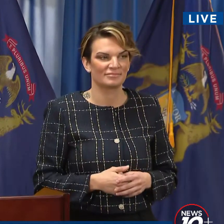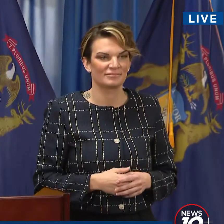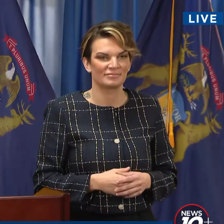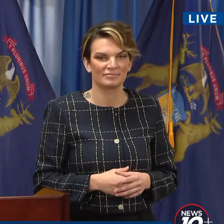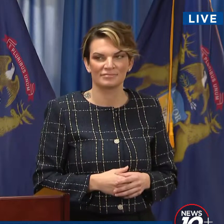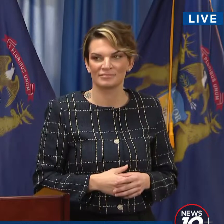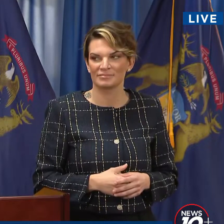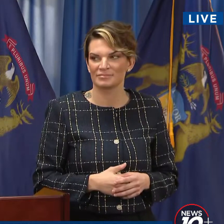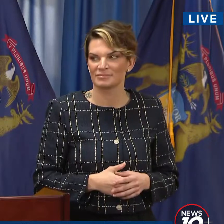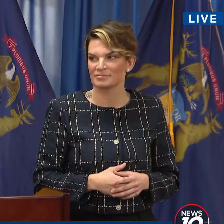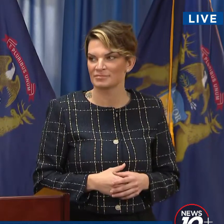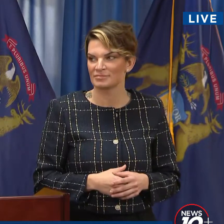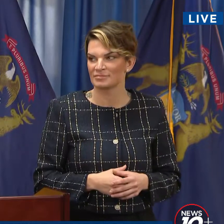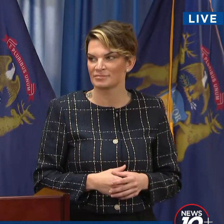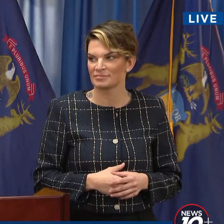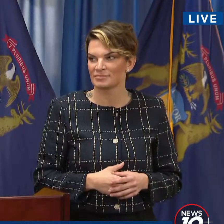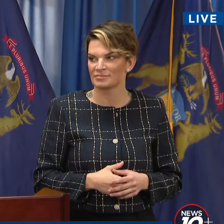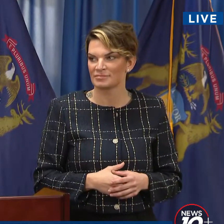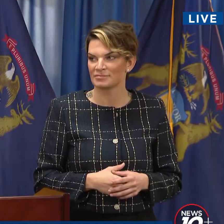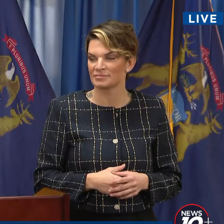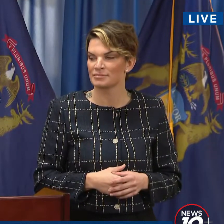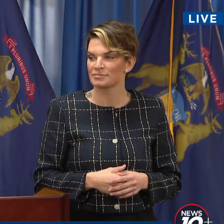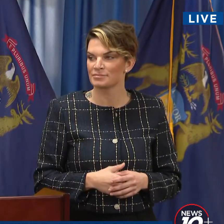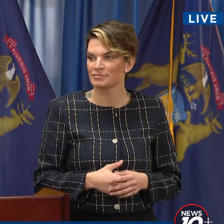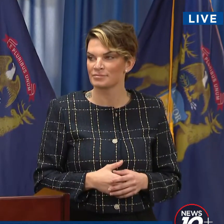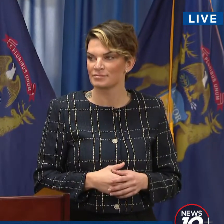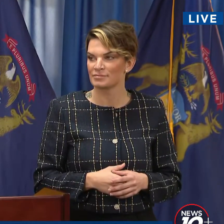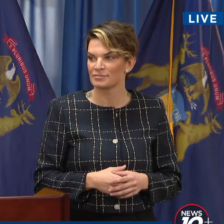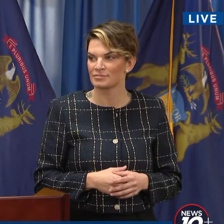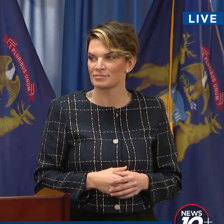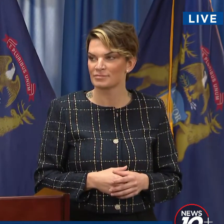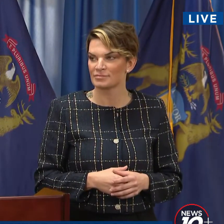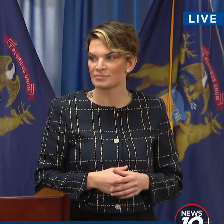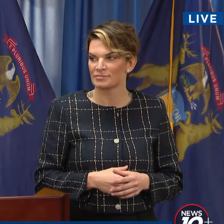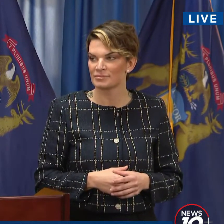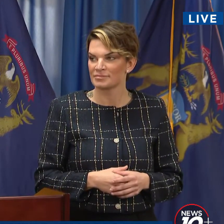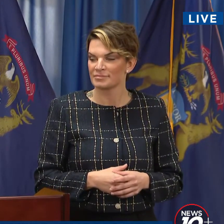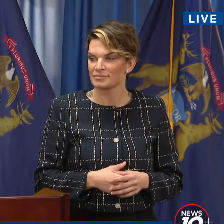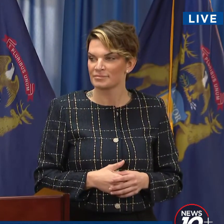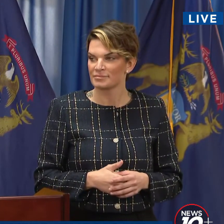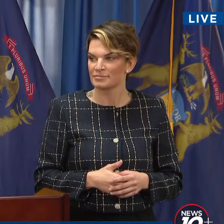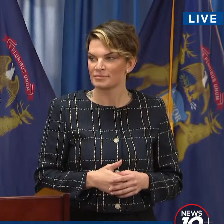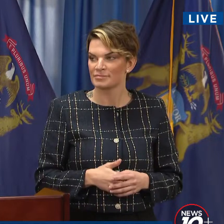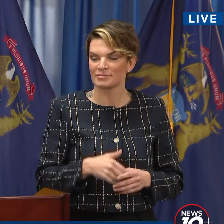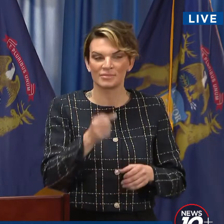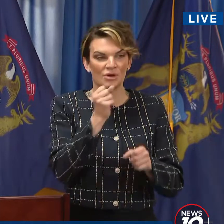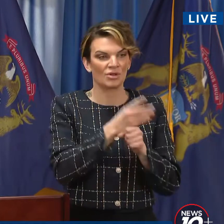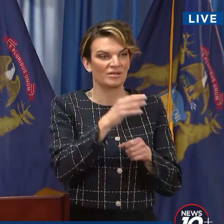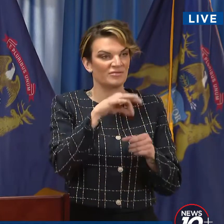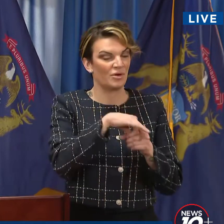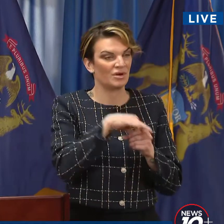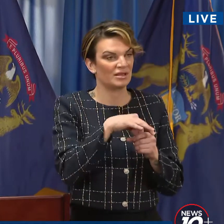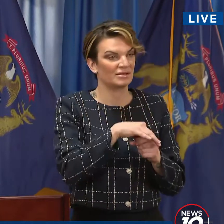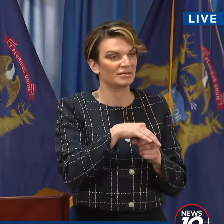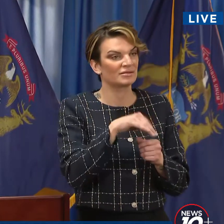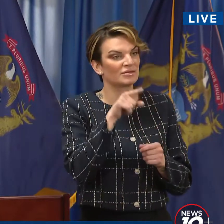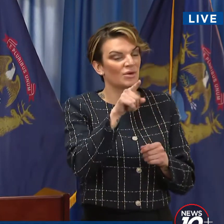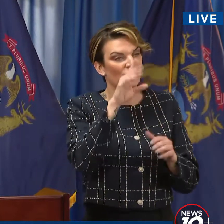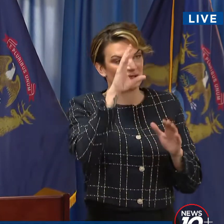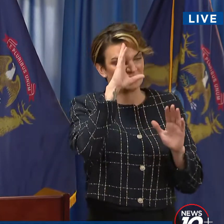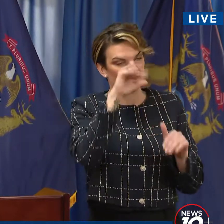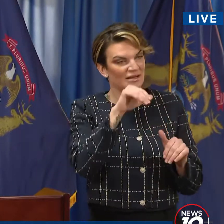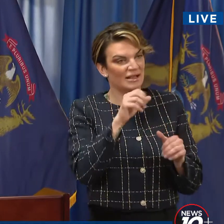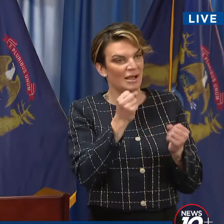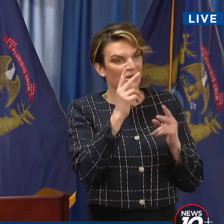In regards to early voting, can you share a little bit about the turnout you expected with early voting compared to what